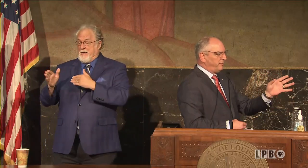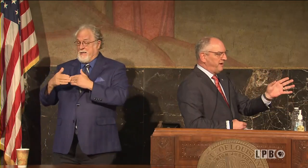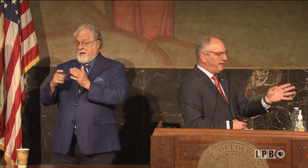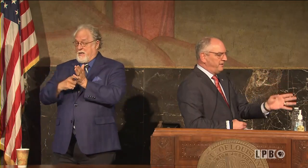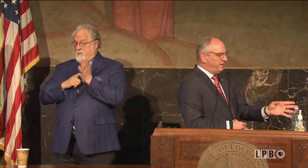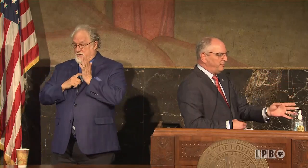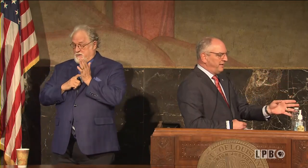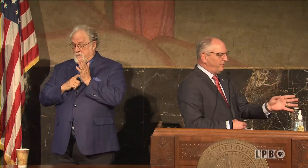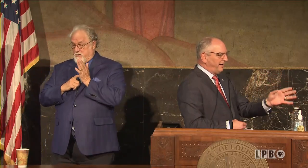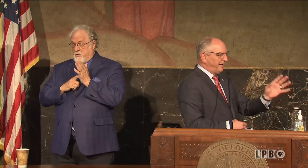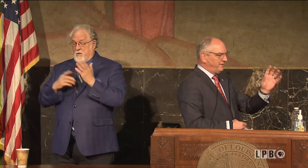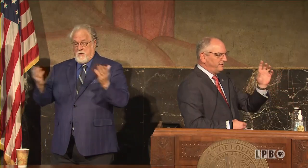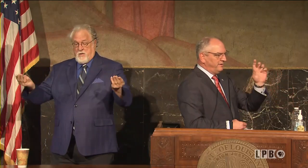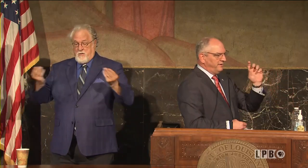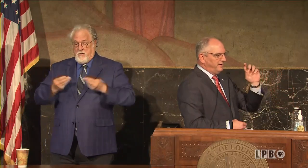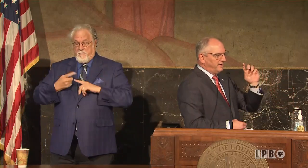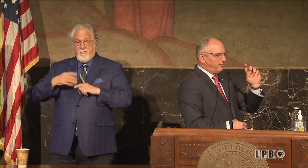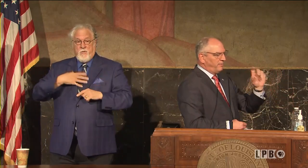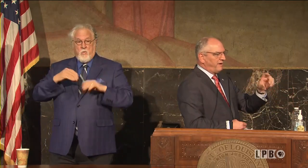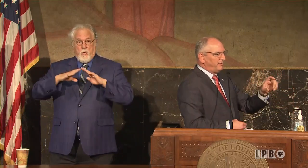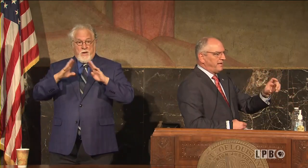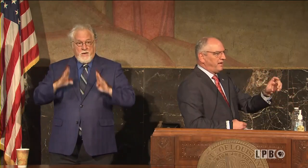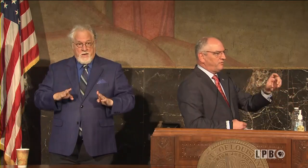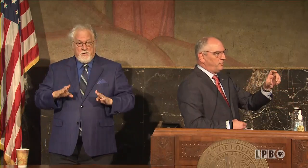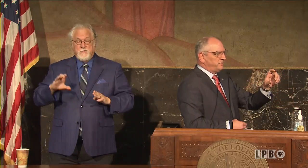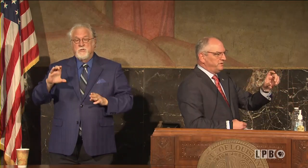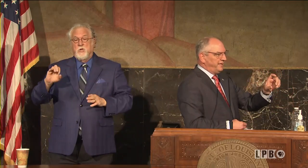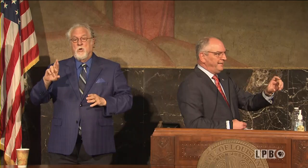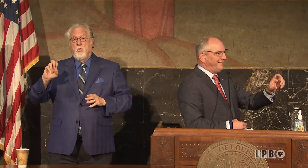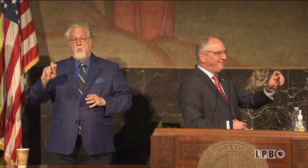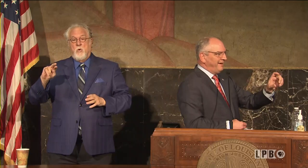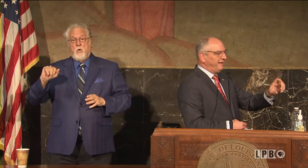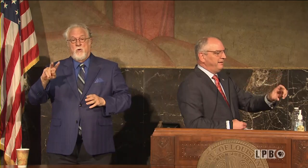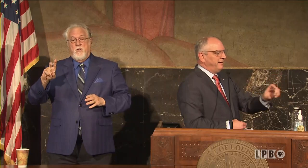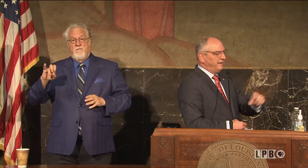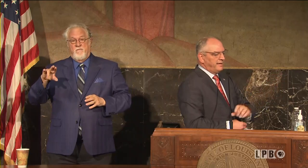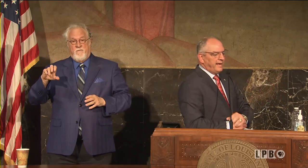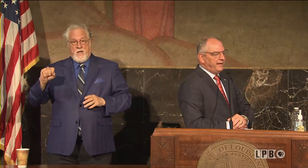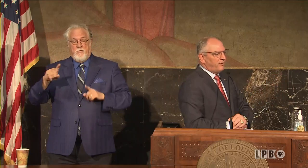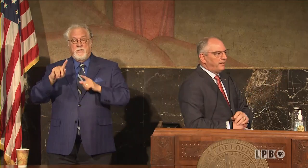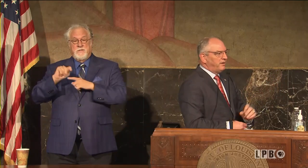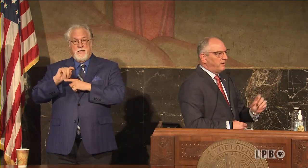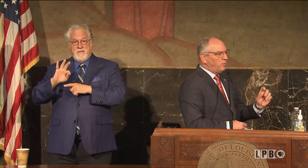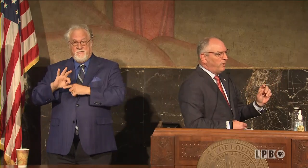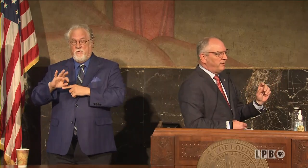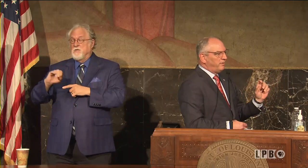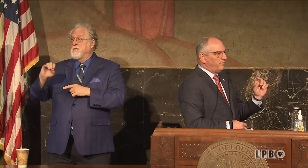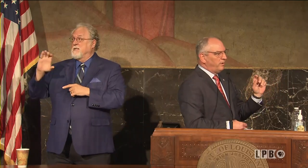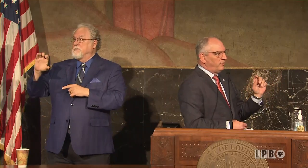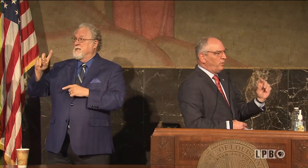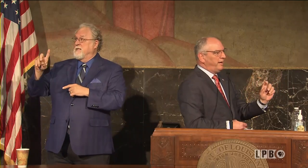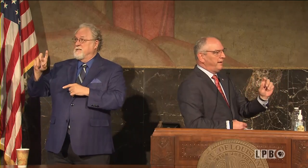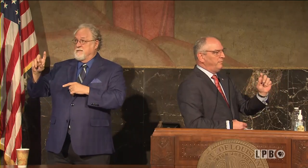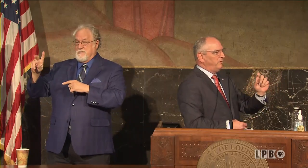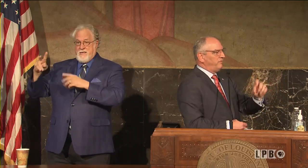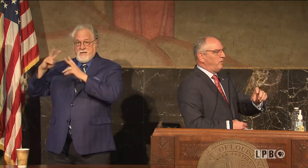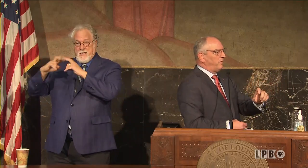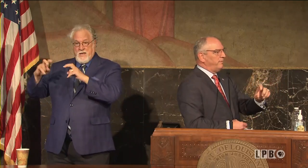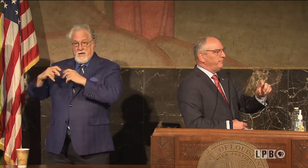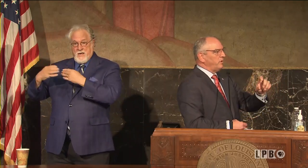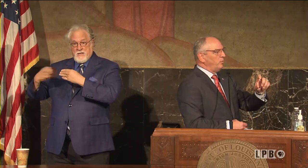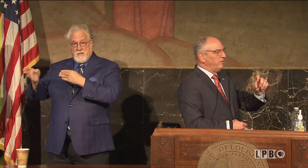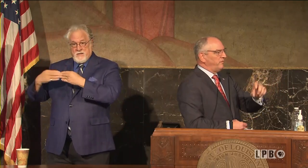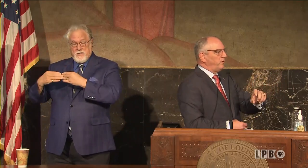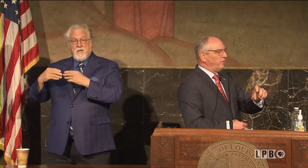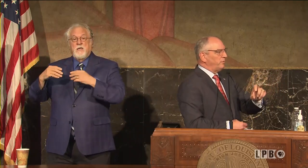that was provided to us by the White House Coronavirus Task Force, the CDC vetted gating criteria, whether we can move